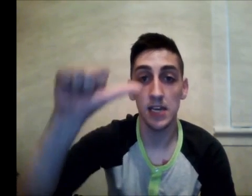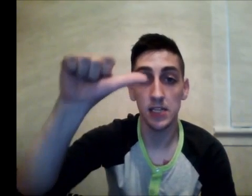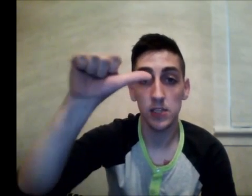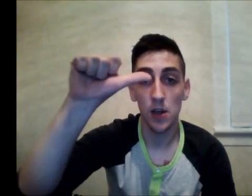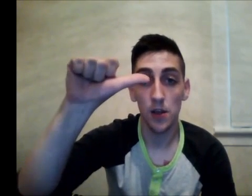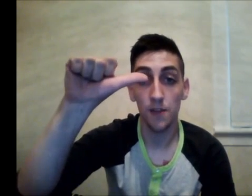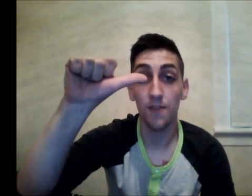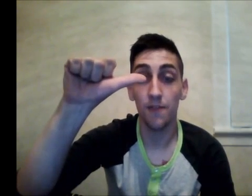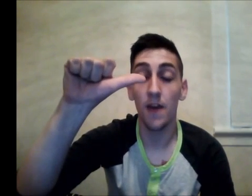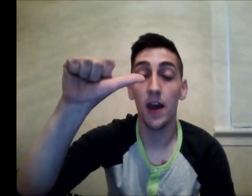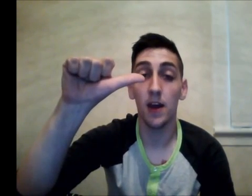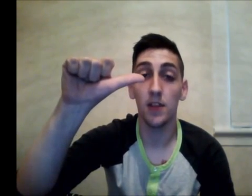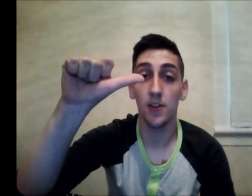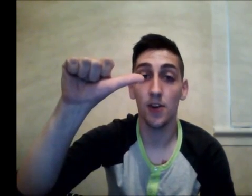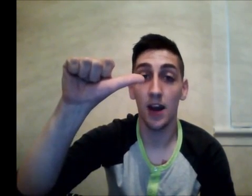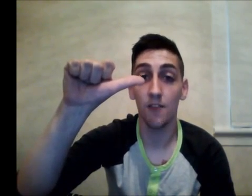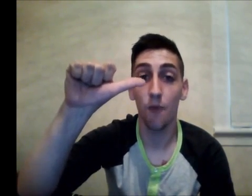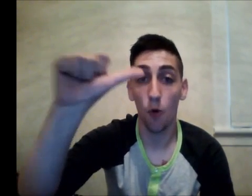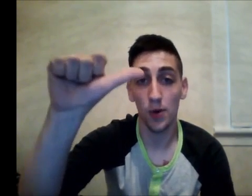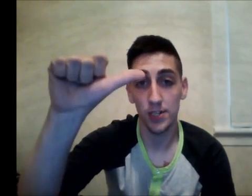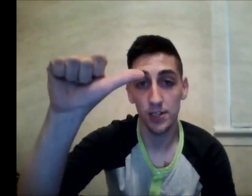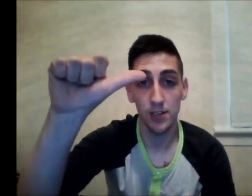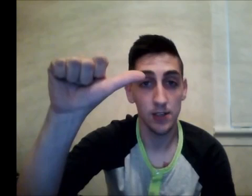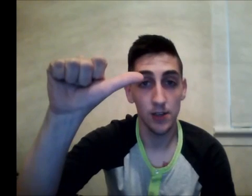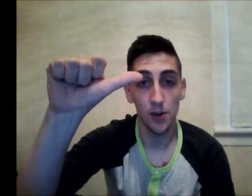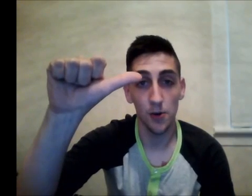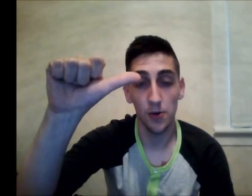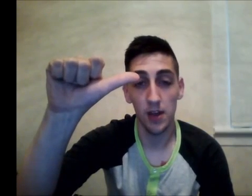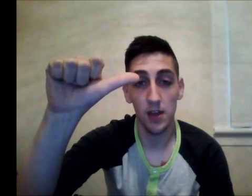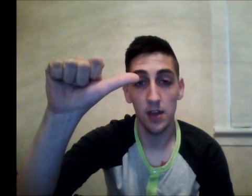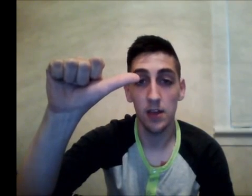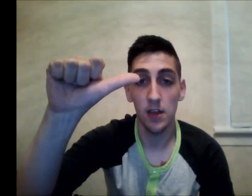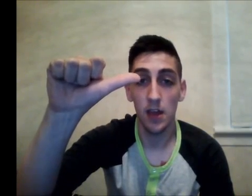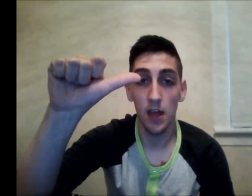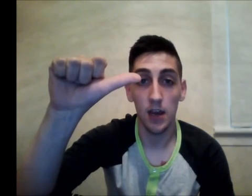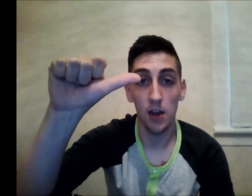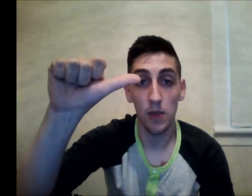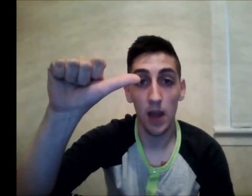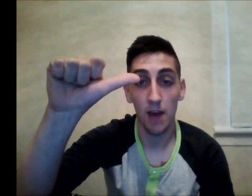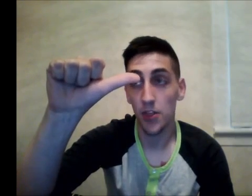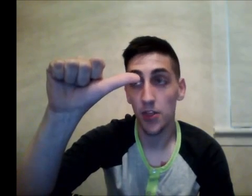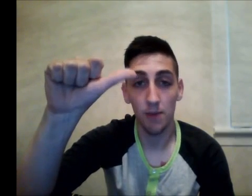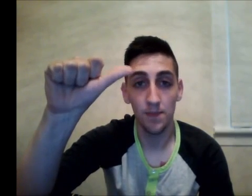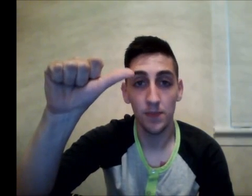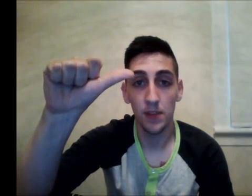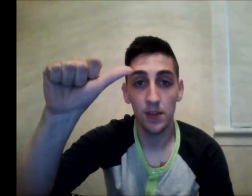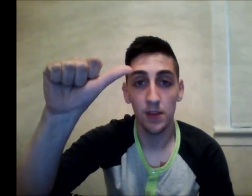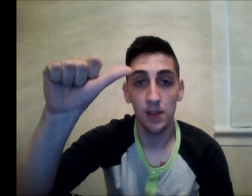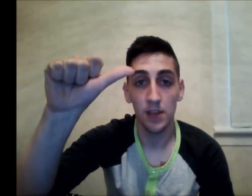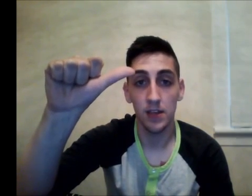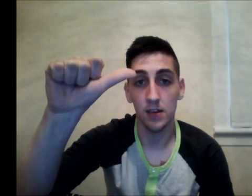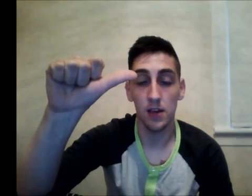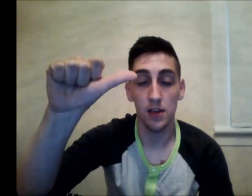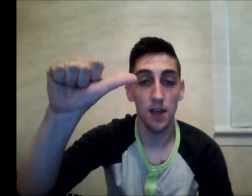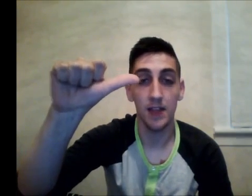is your hand forward. Okay, now we have our thumb here. That's